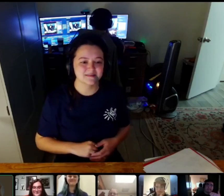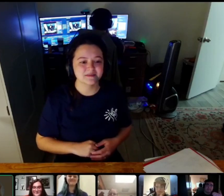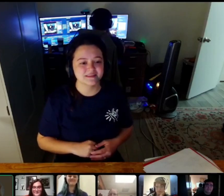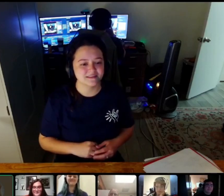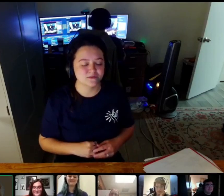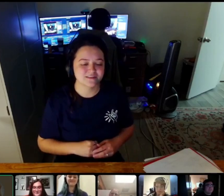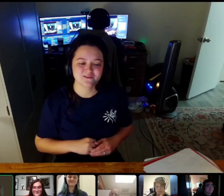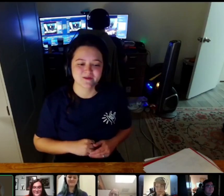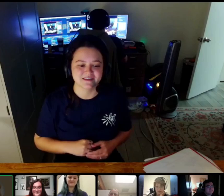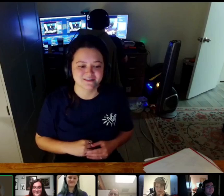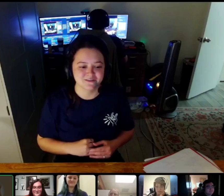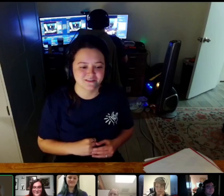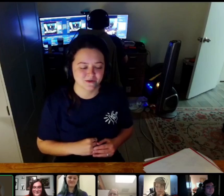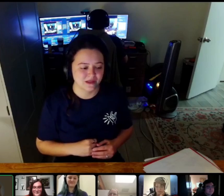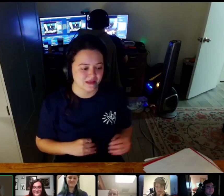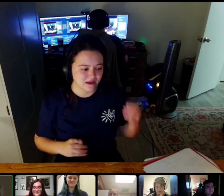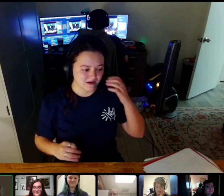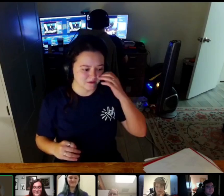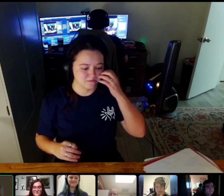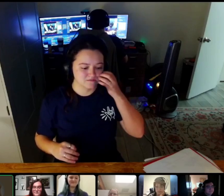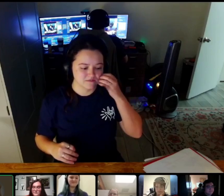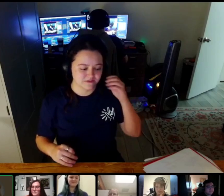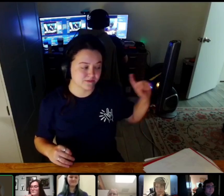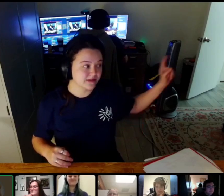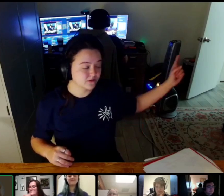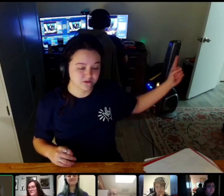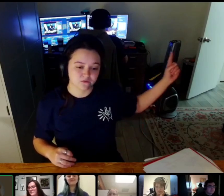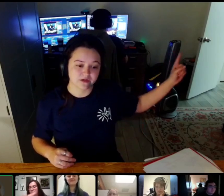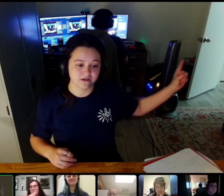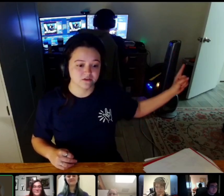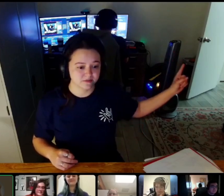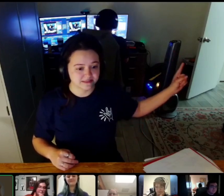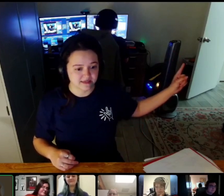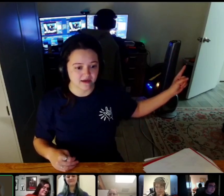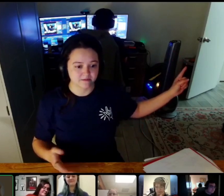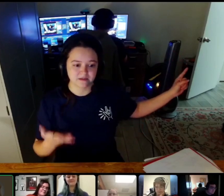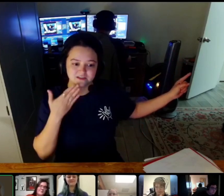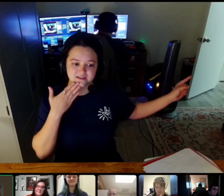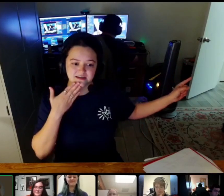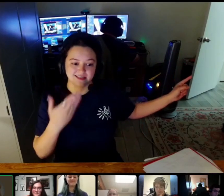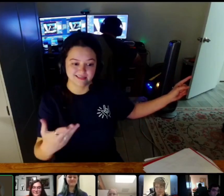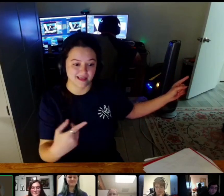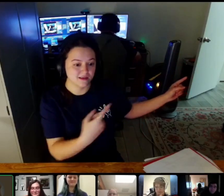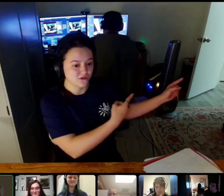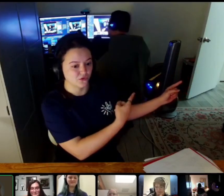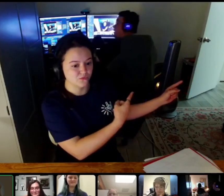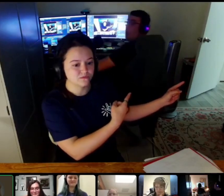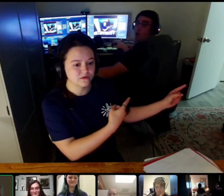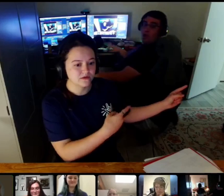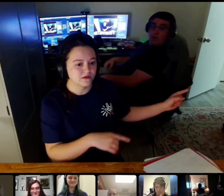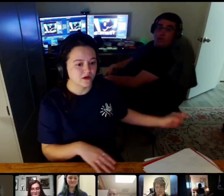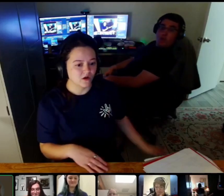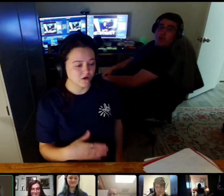Typically, this one is directional, so if somebody is over here to my side, I'm not just gonna sign thank you. I'll go,